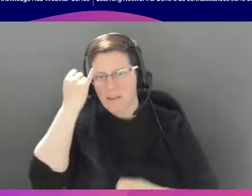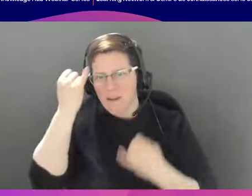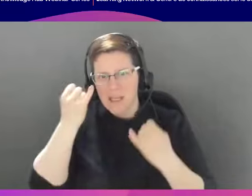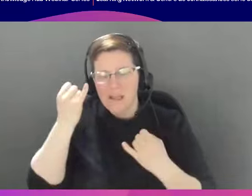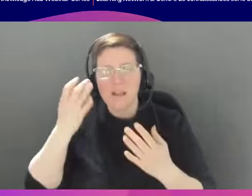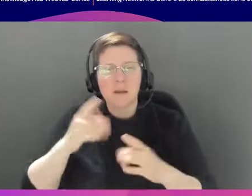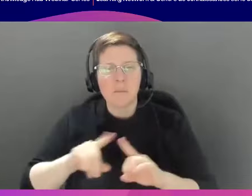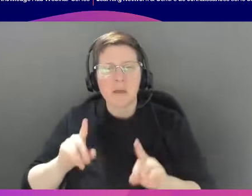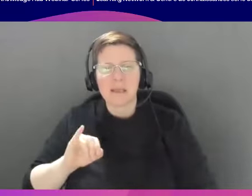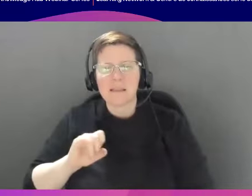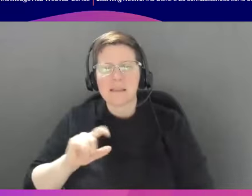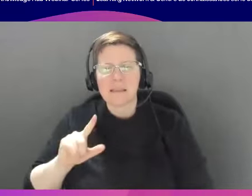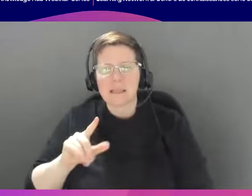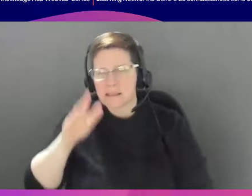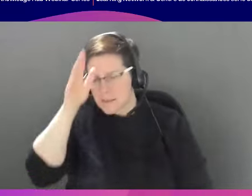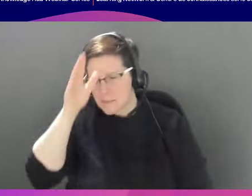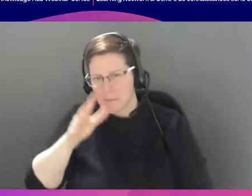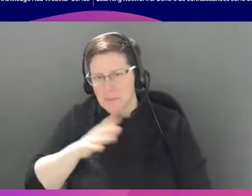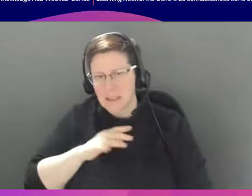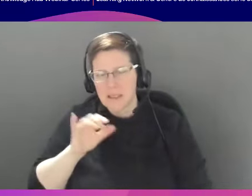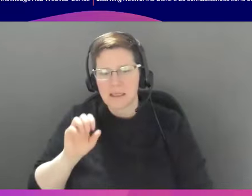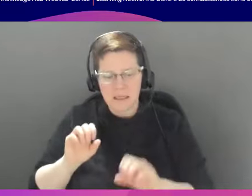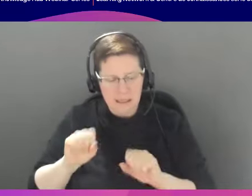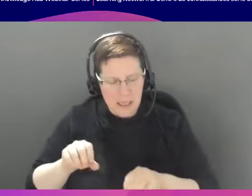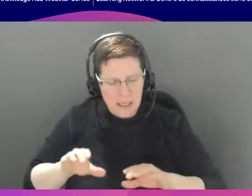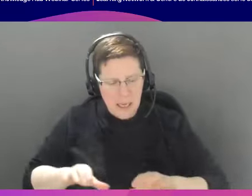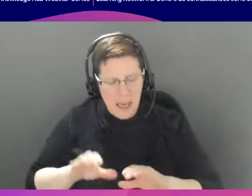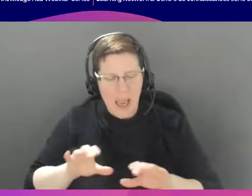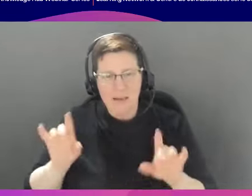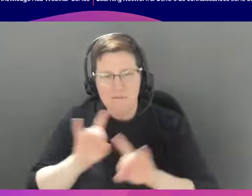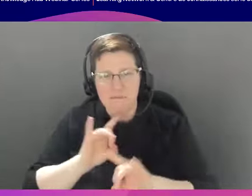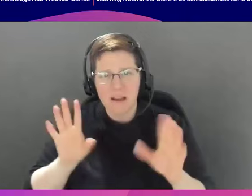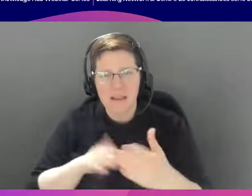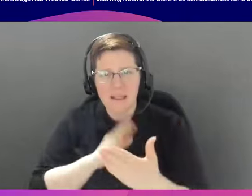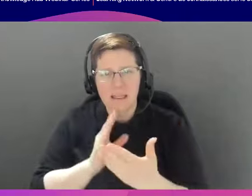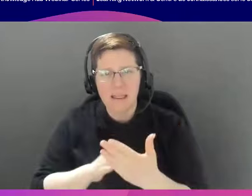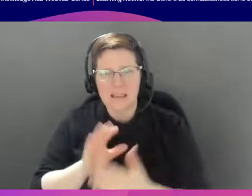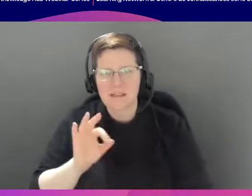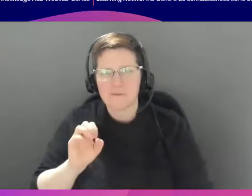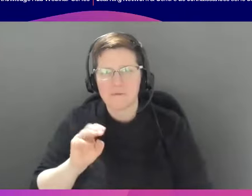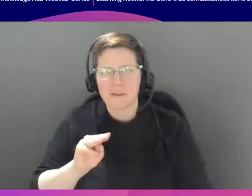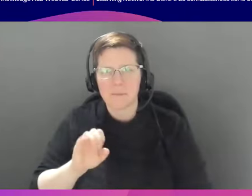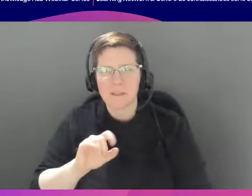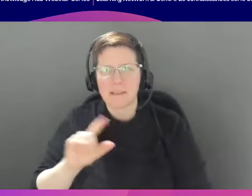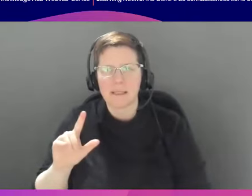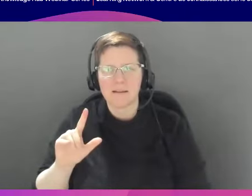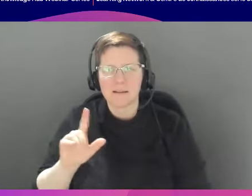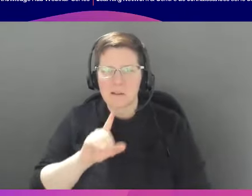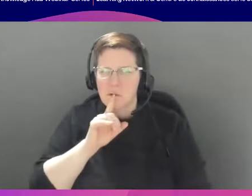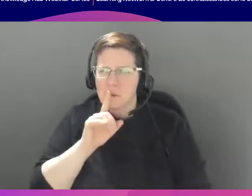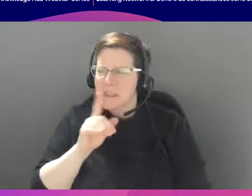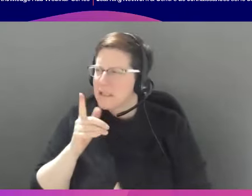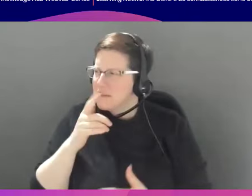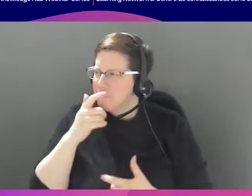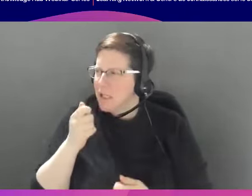incels that are men also can act kind of violently towards femcells. And so there's this very, I guess, strange